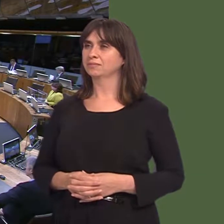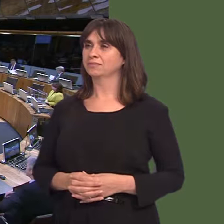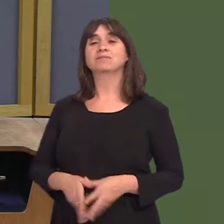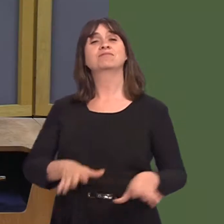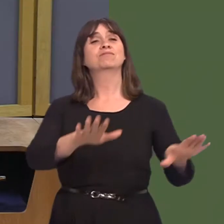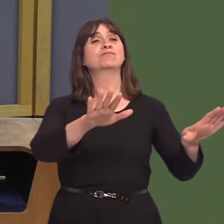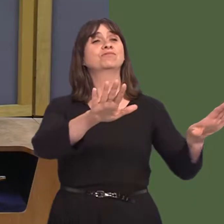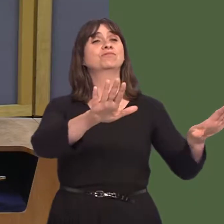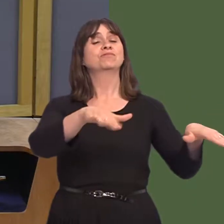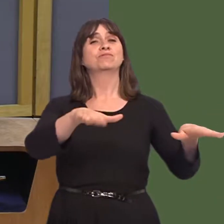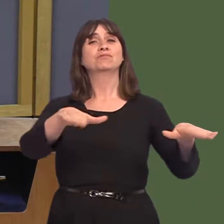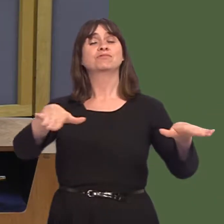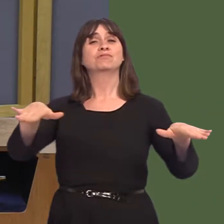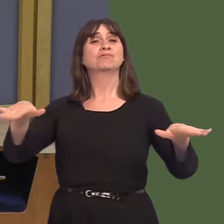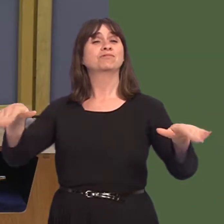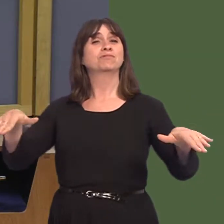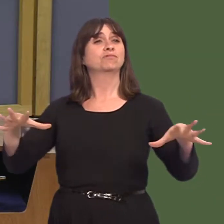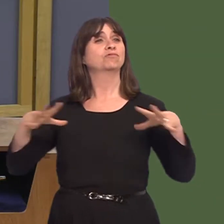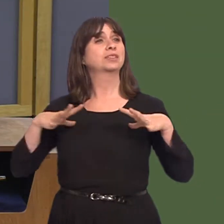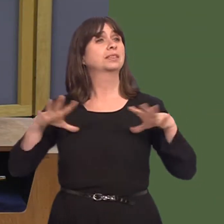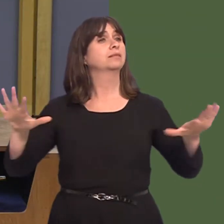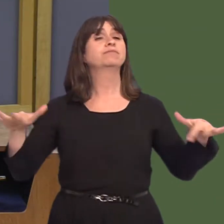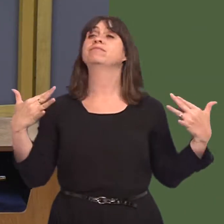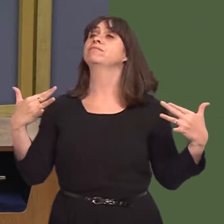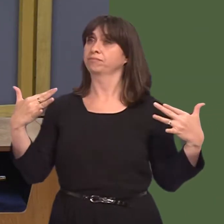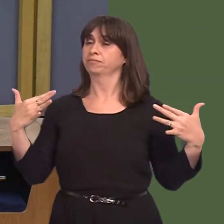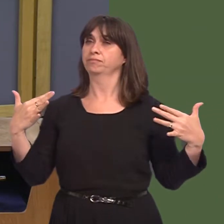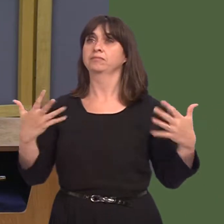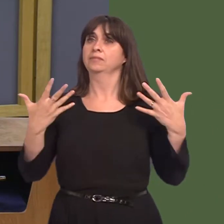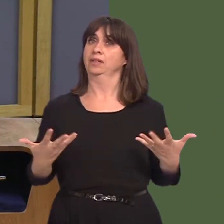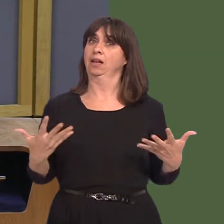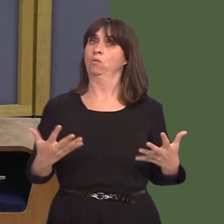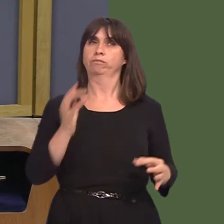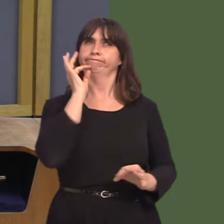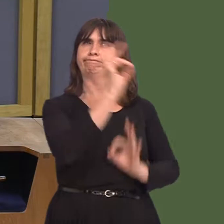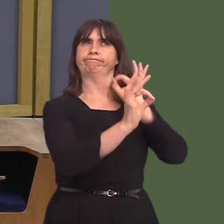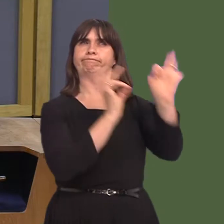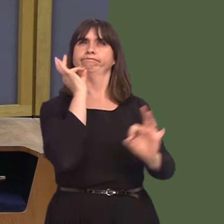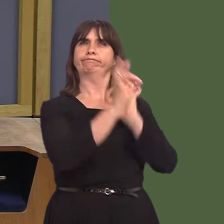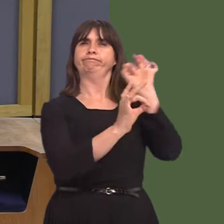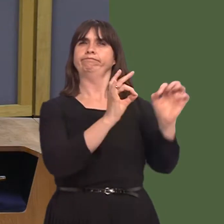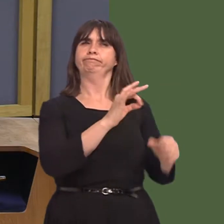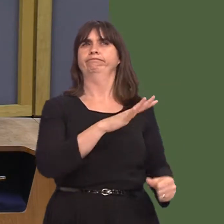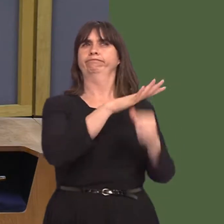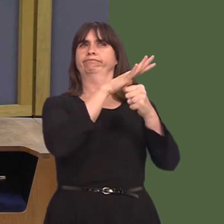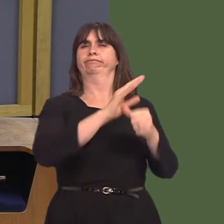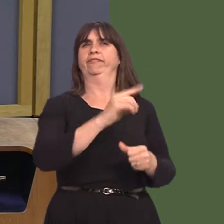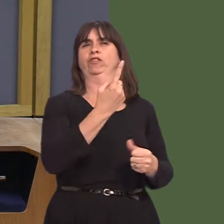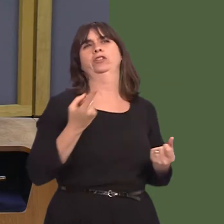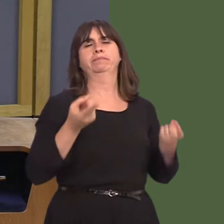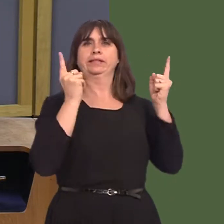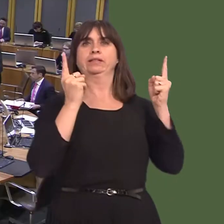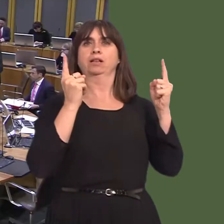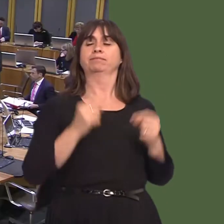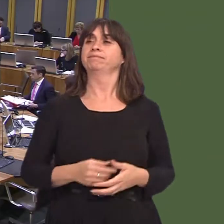Galw'r aelodau I... I call members to order, and the first item on our agenda this afternoon is questions to the First Minister, and the first question is from